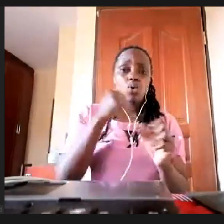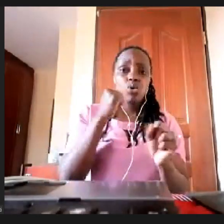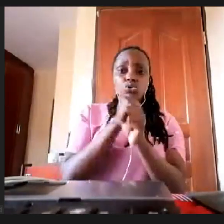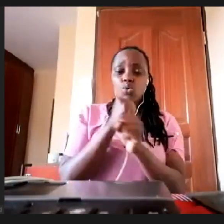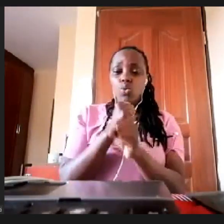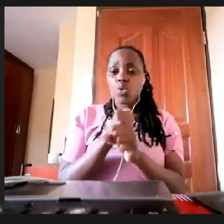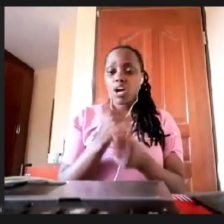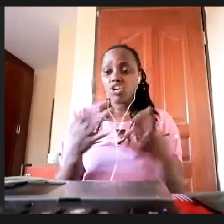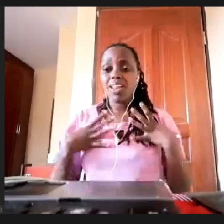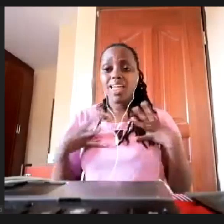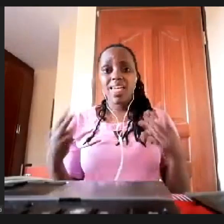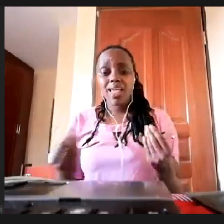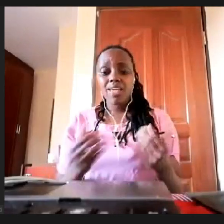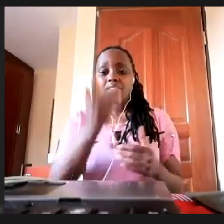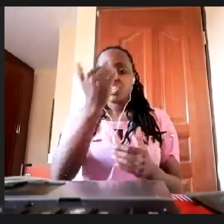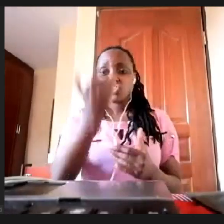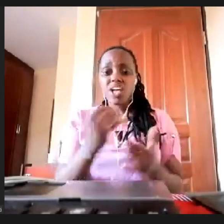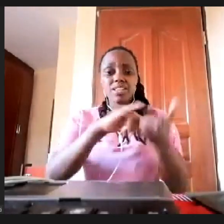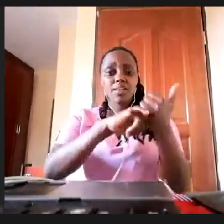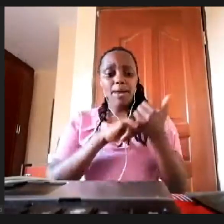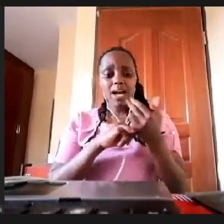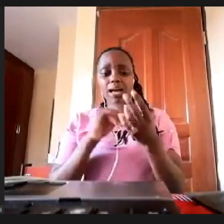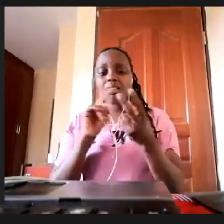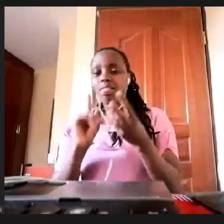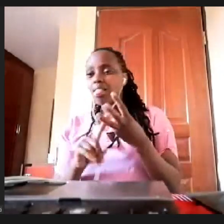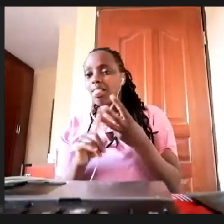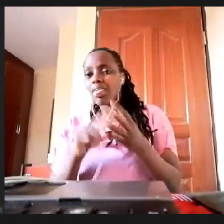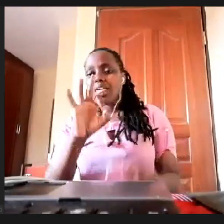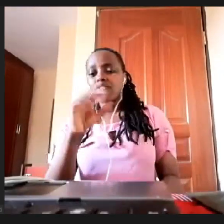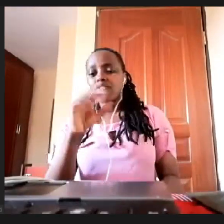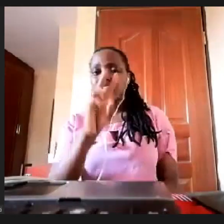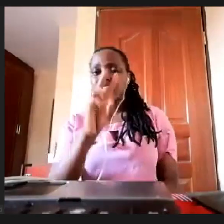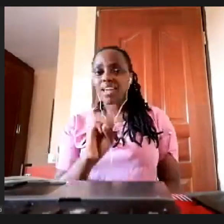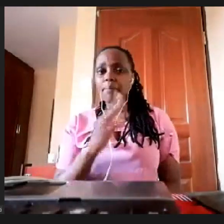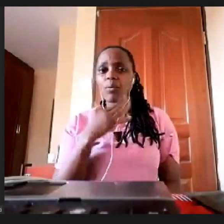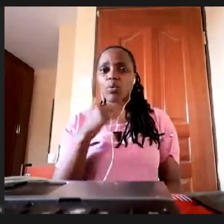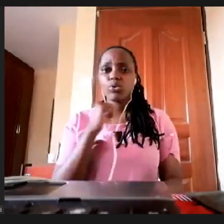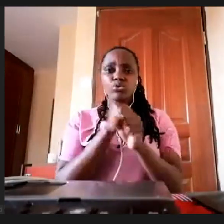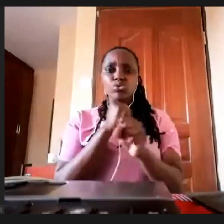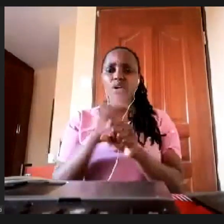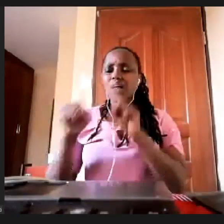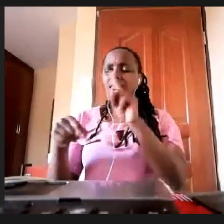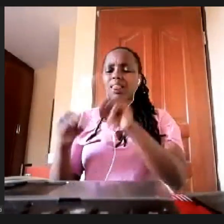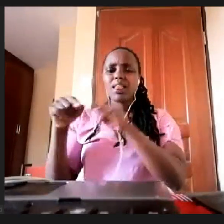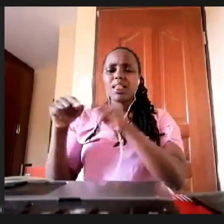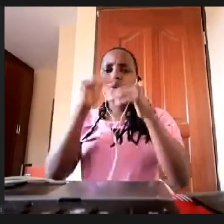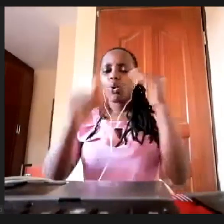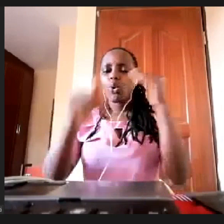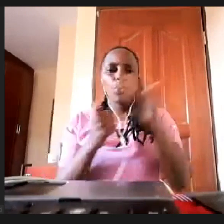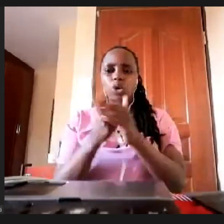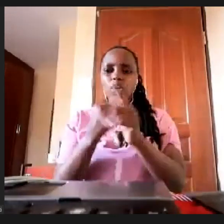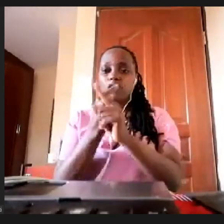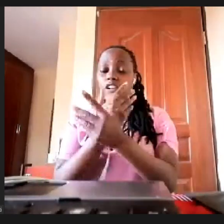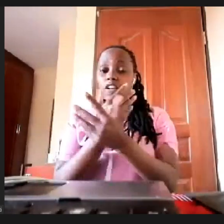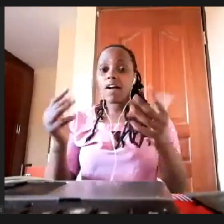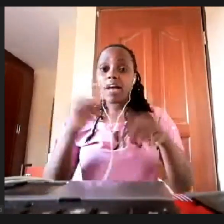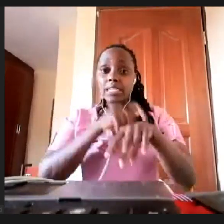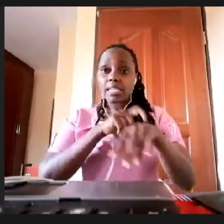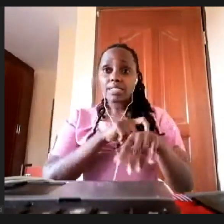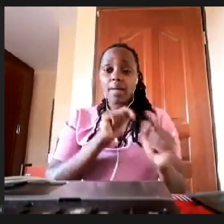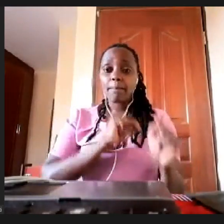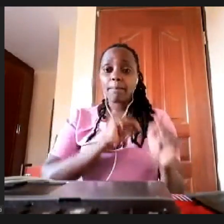we want to work on child marriage, we want to work on FGM, we want to work on all these things. And when I come